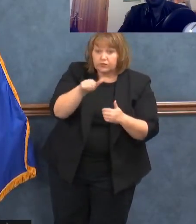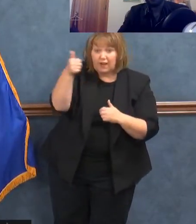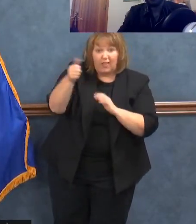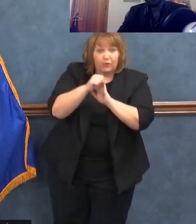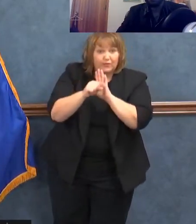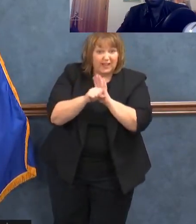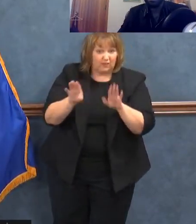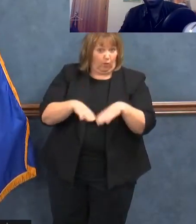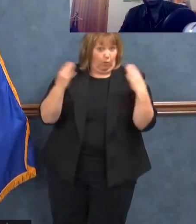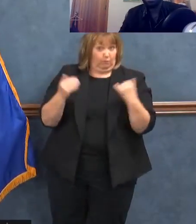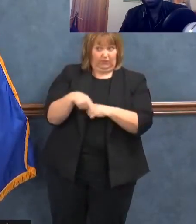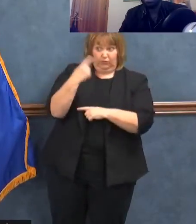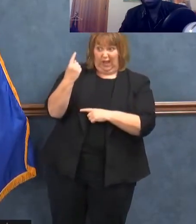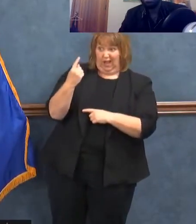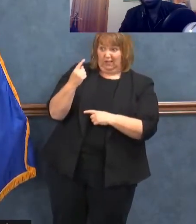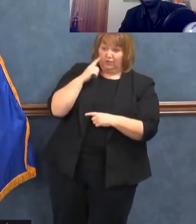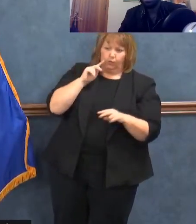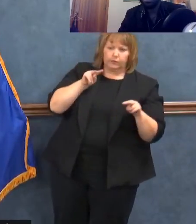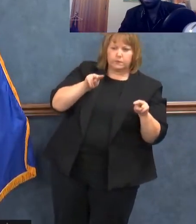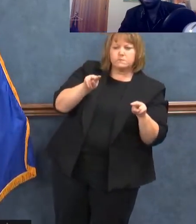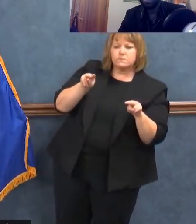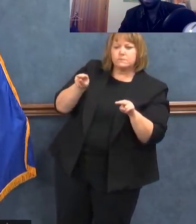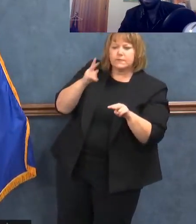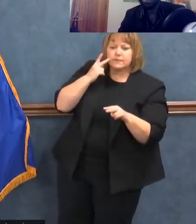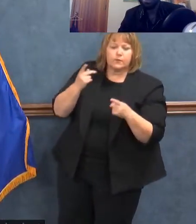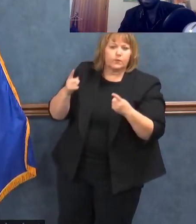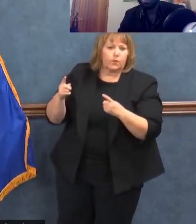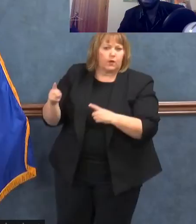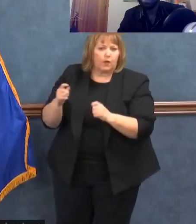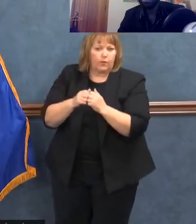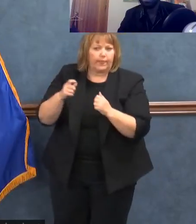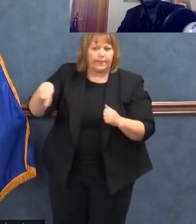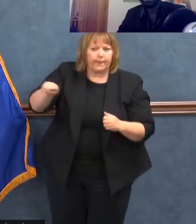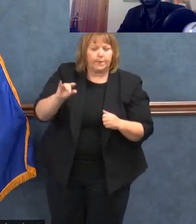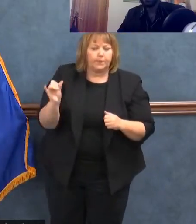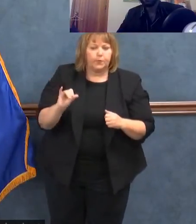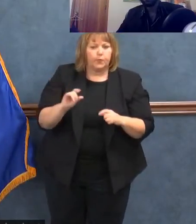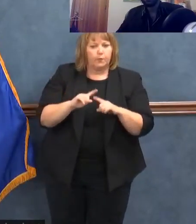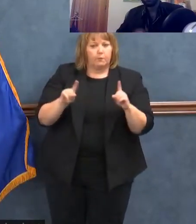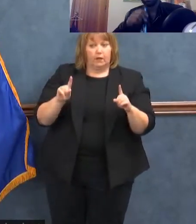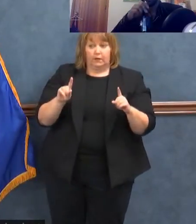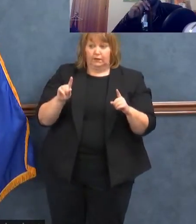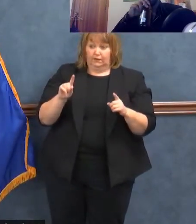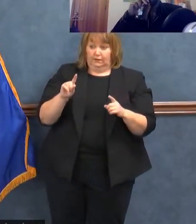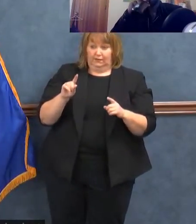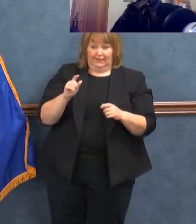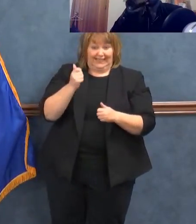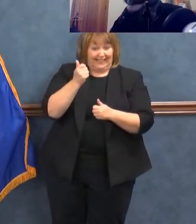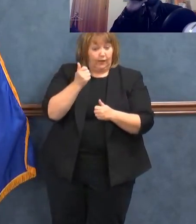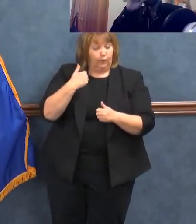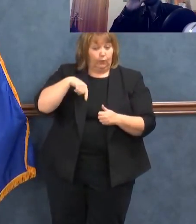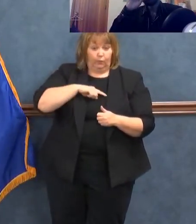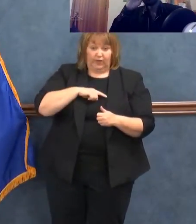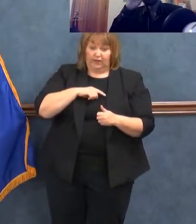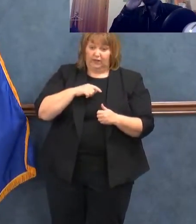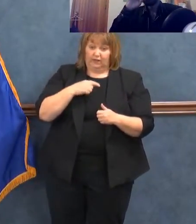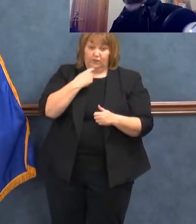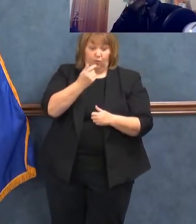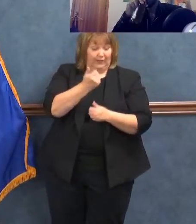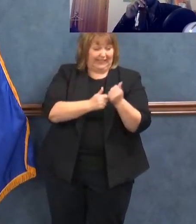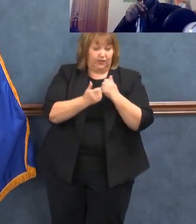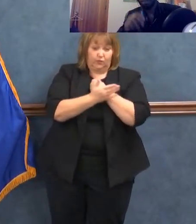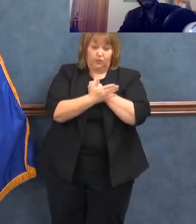terms of how that works and what the best avenue is moving forward. But that's a responsibility and a decision we left up to the local school boards